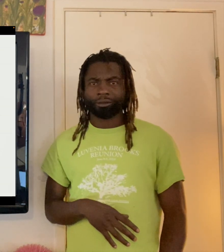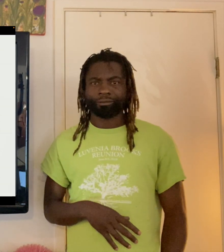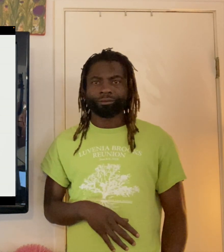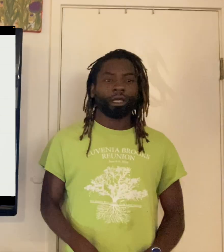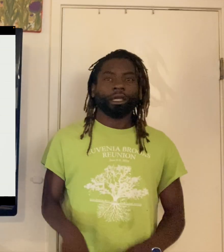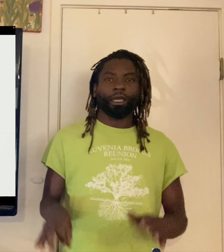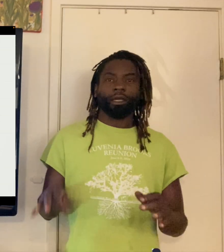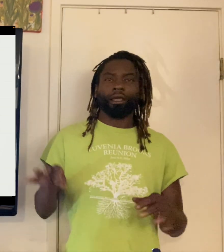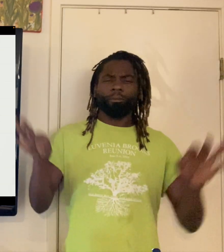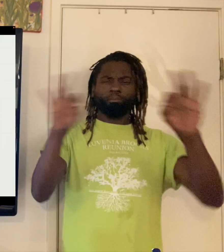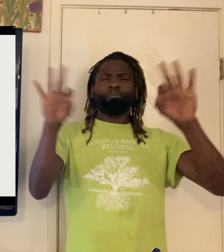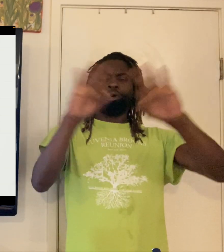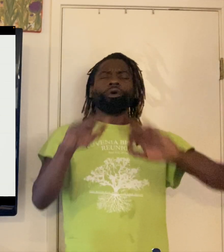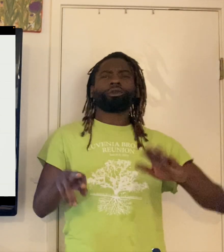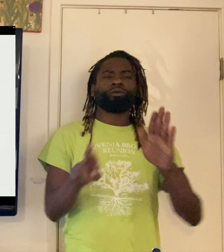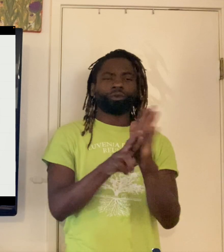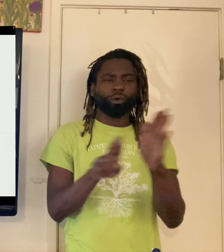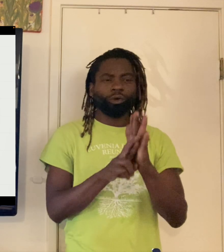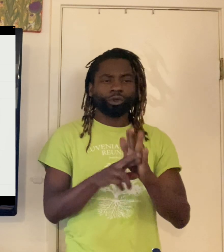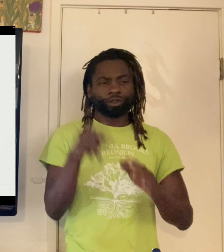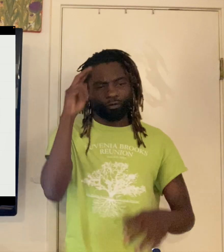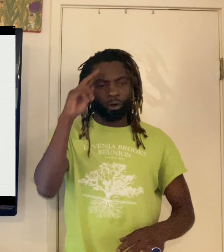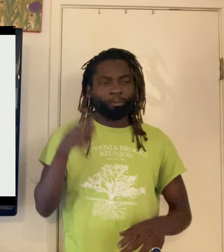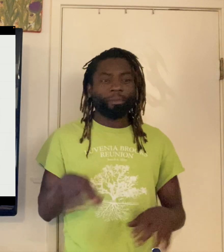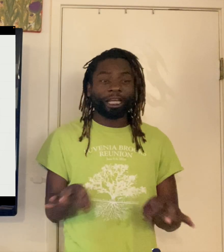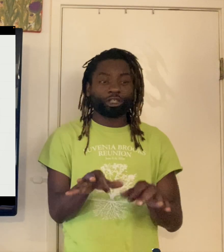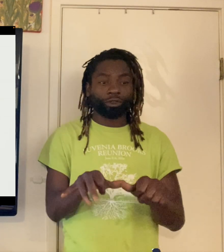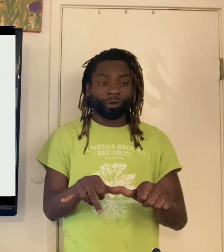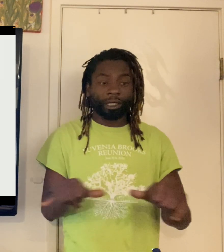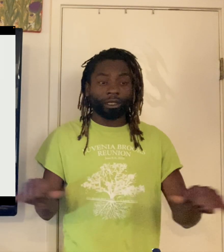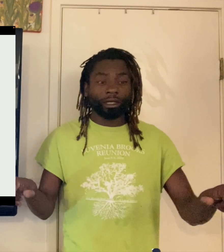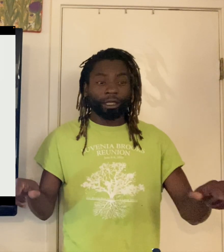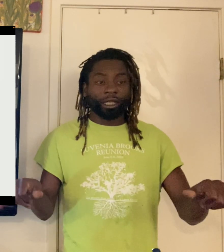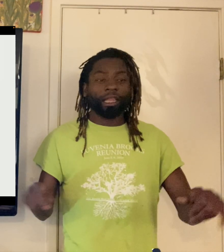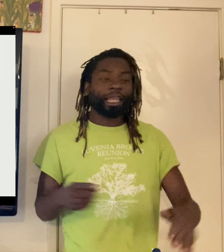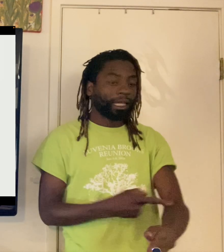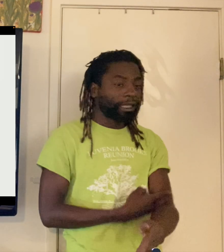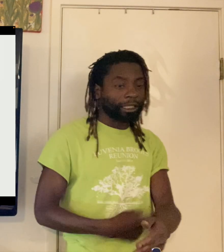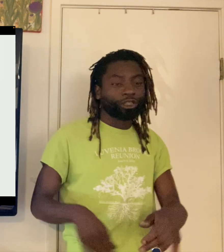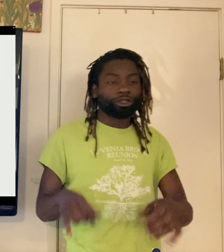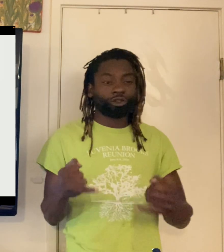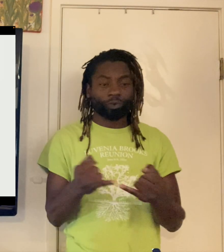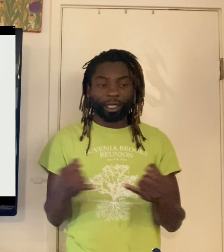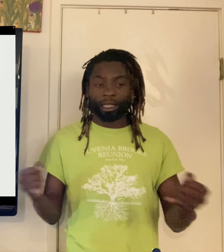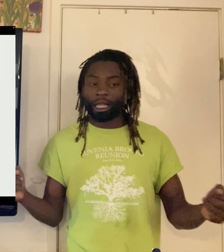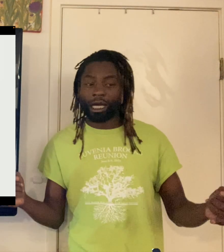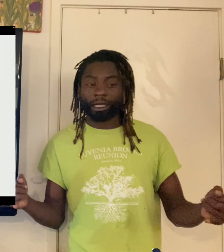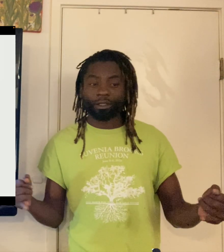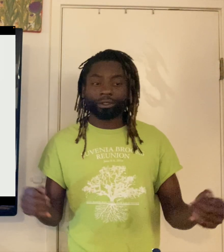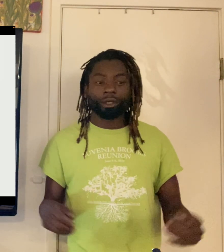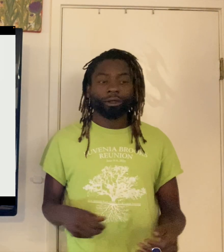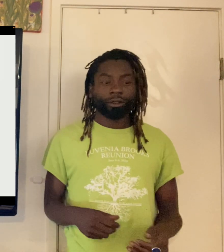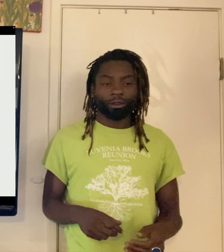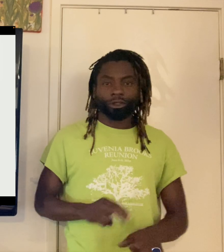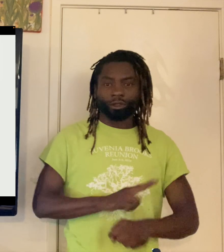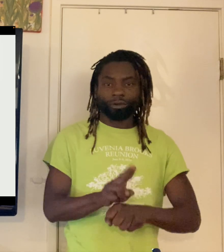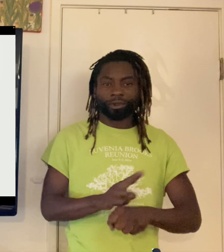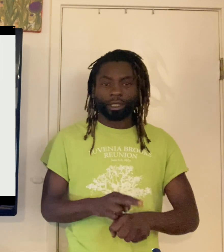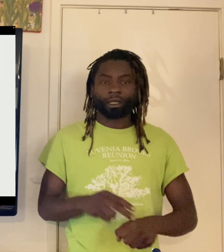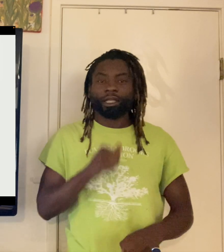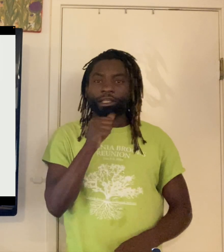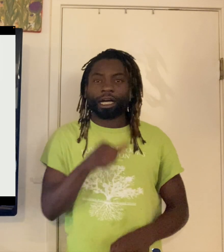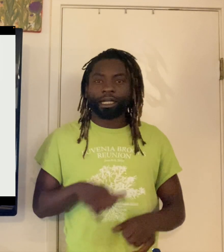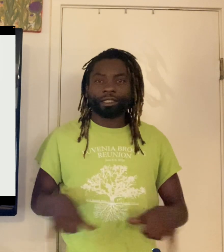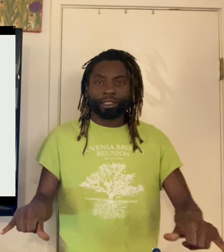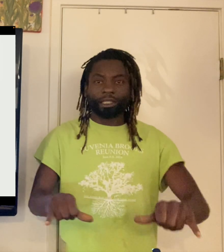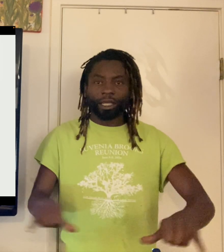Okay, that now ends the part of the show called The Important Rules for Measuring Length in Straight Lines with